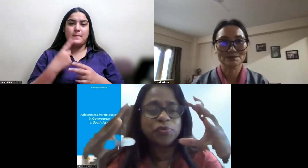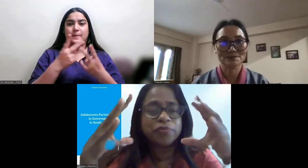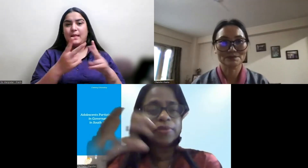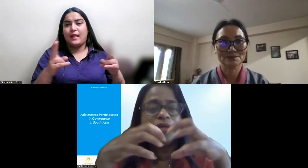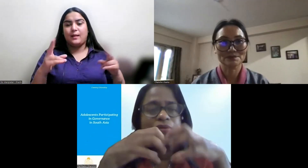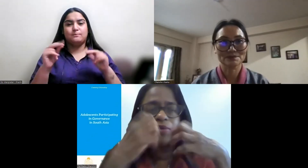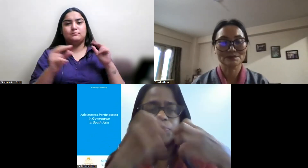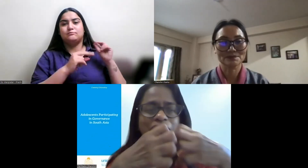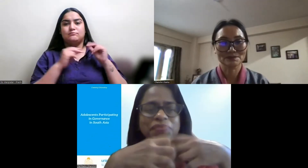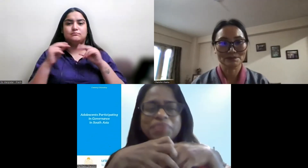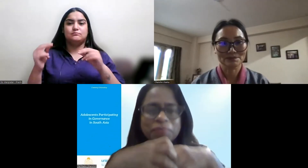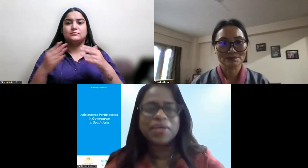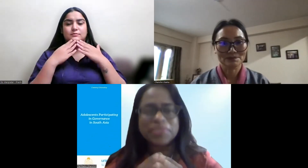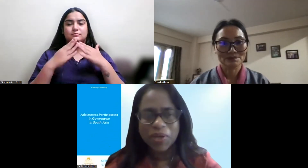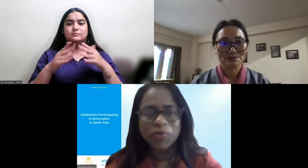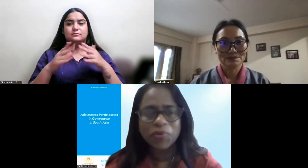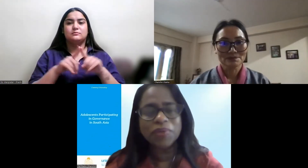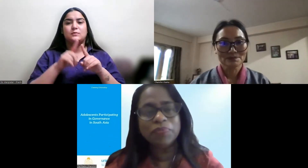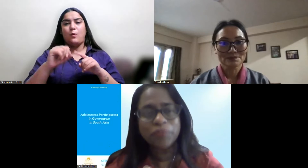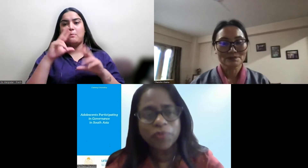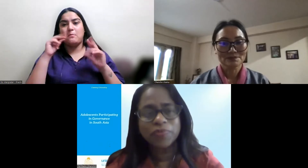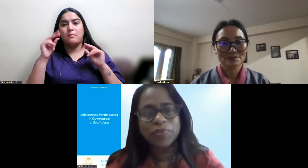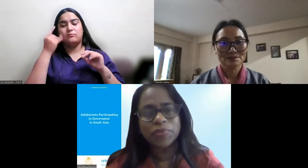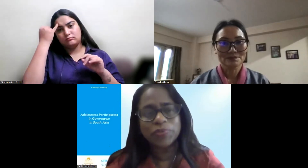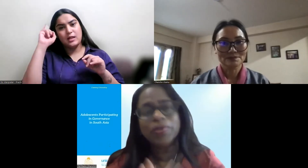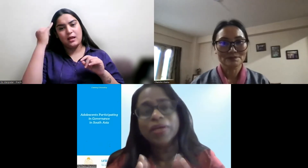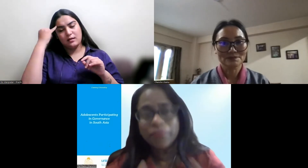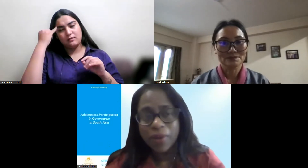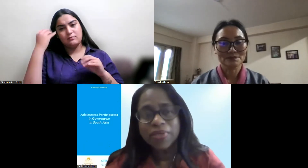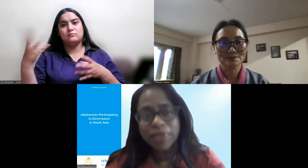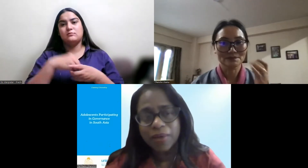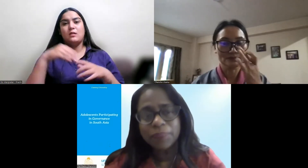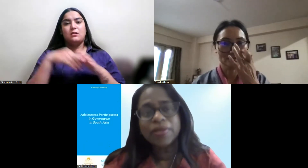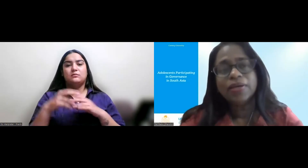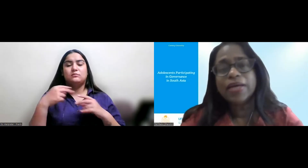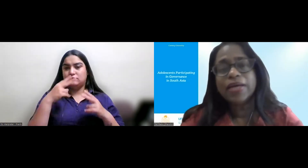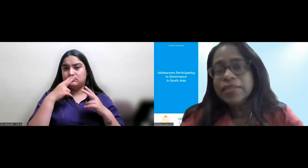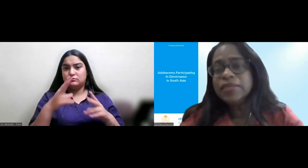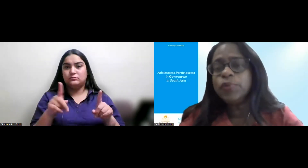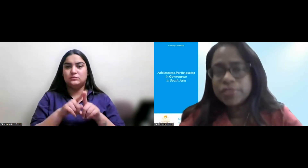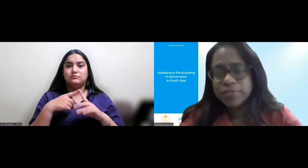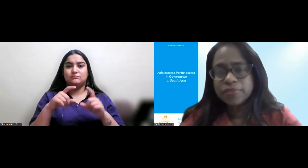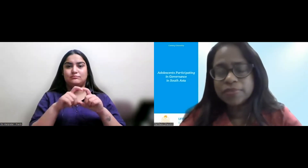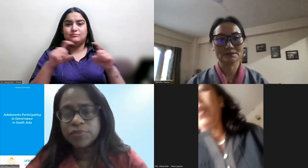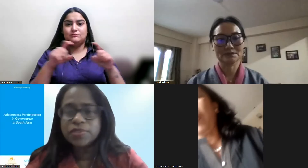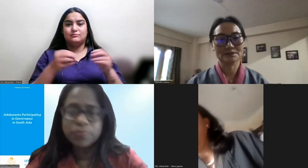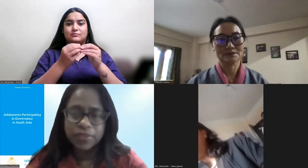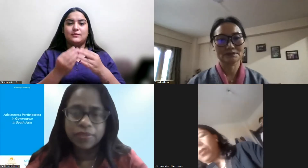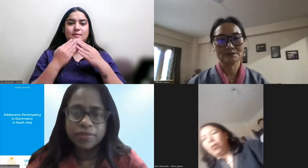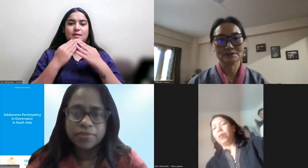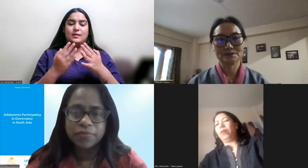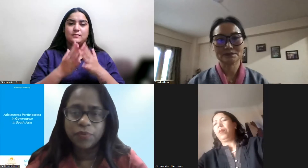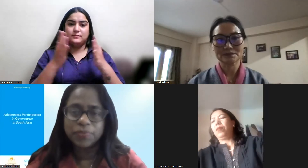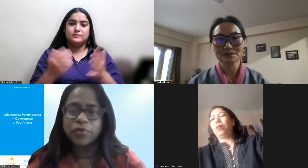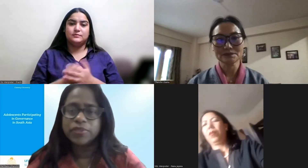to even try to kind of summarize now, but before we go to wrapping up, any questions to the